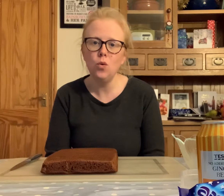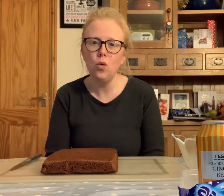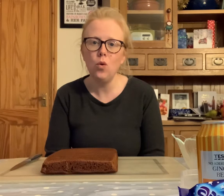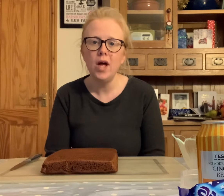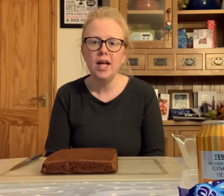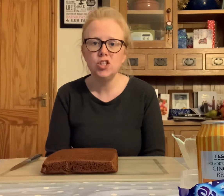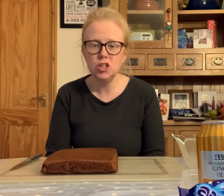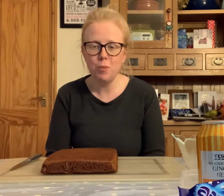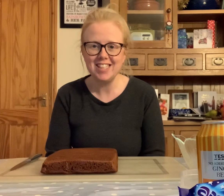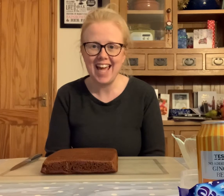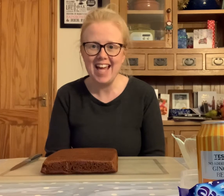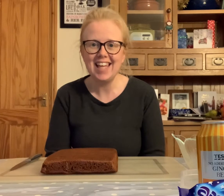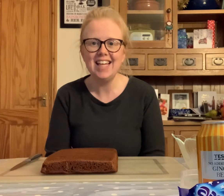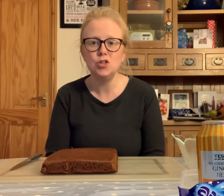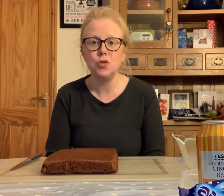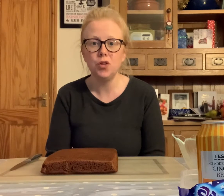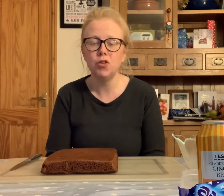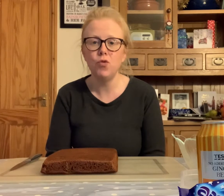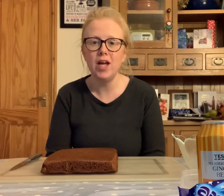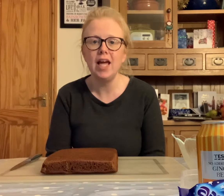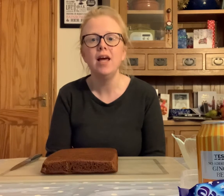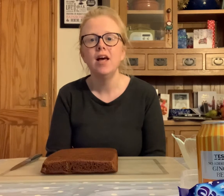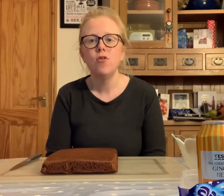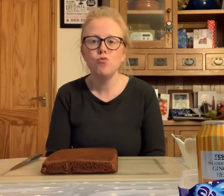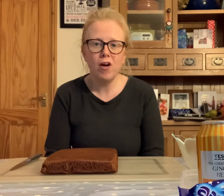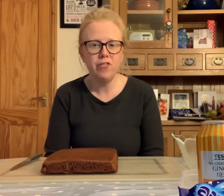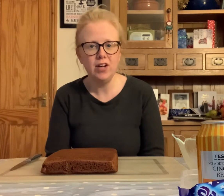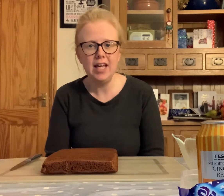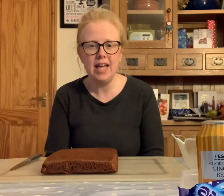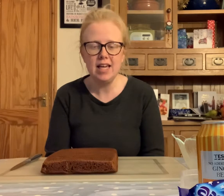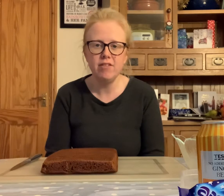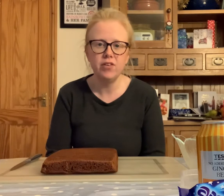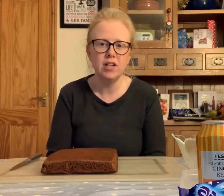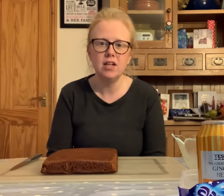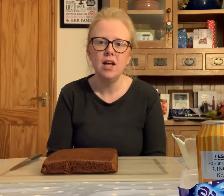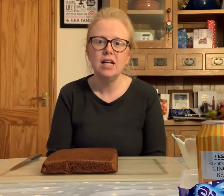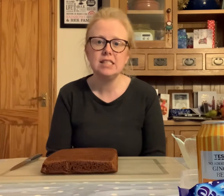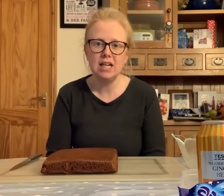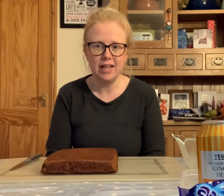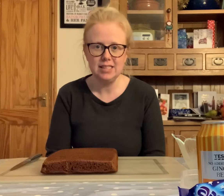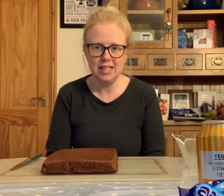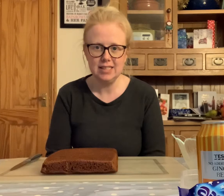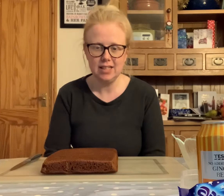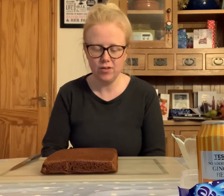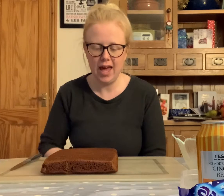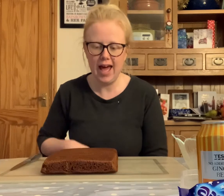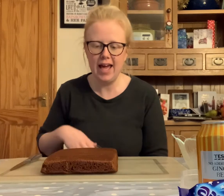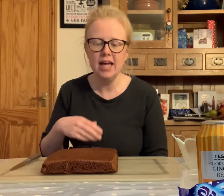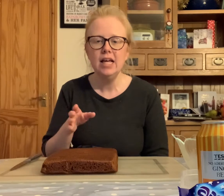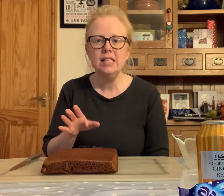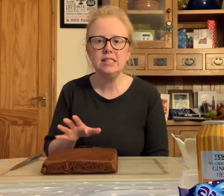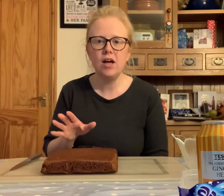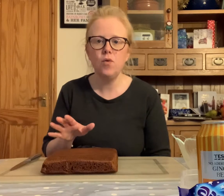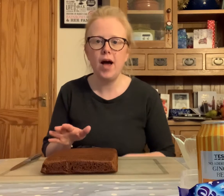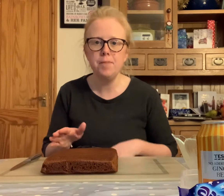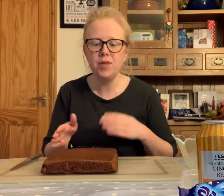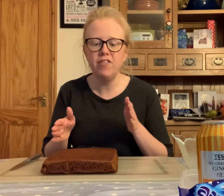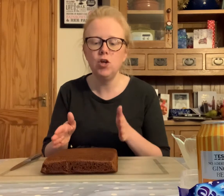your gingerbread cake into 3 roughly even slices, okay? So if you lay